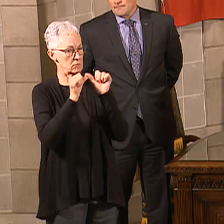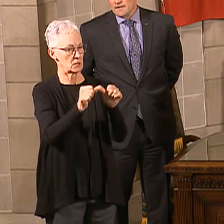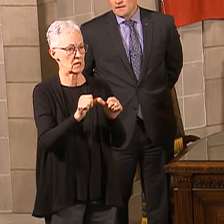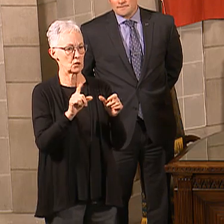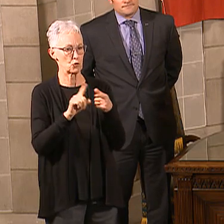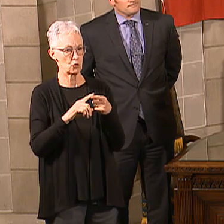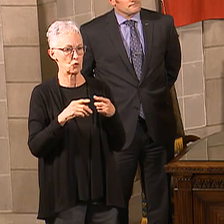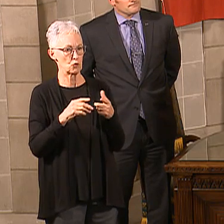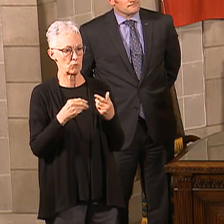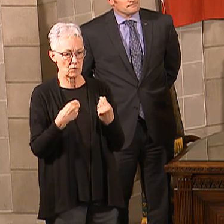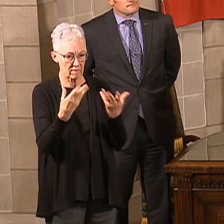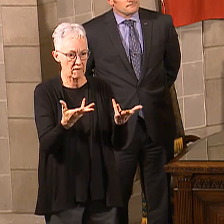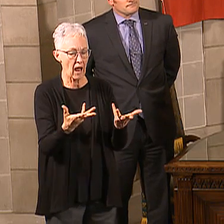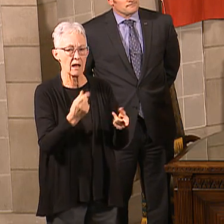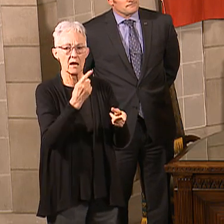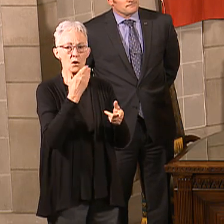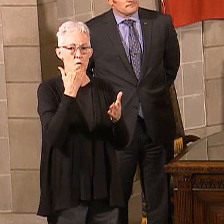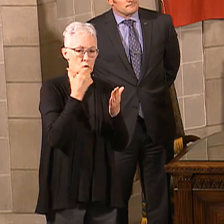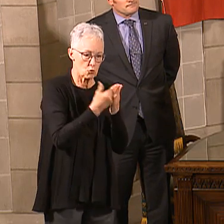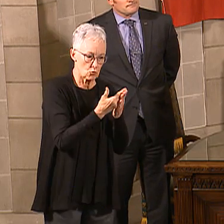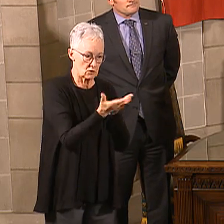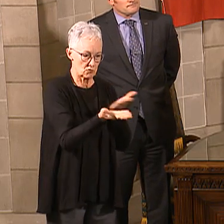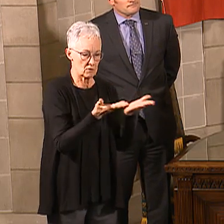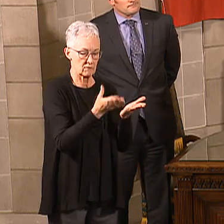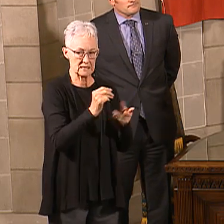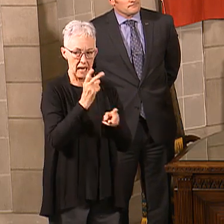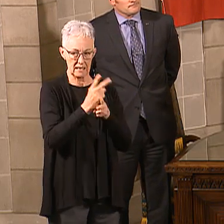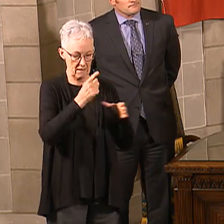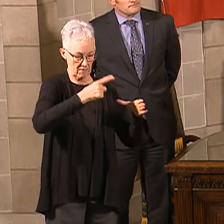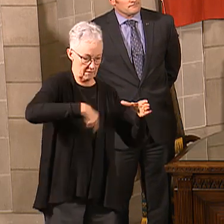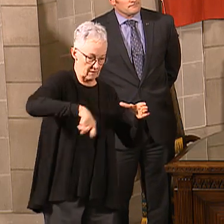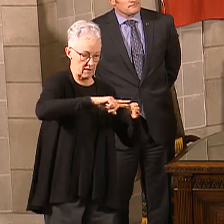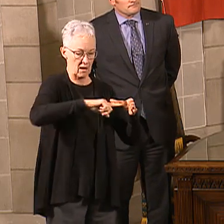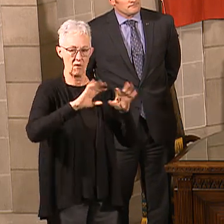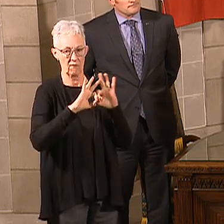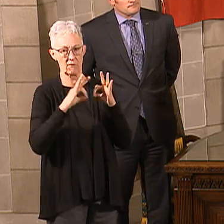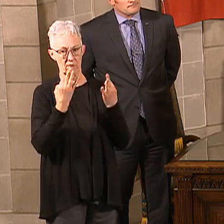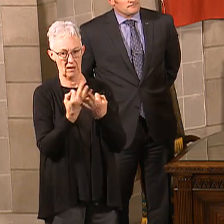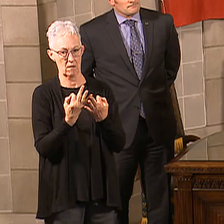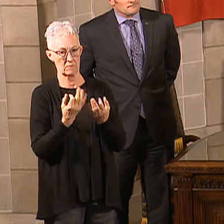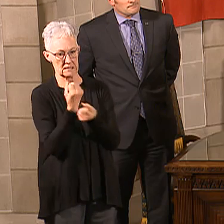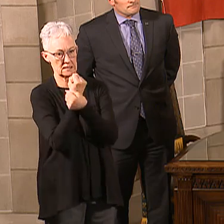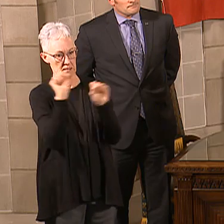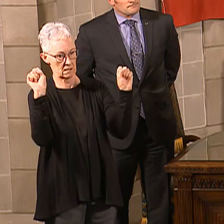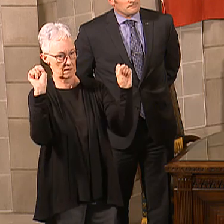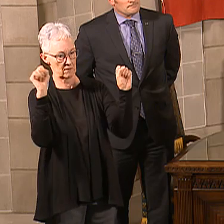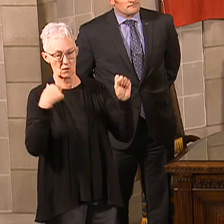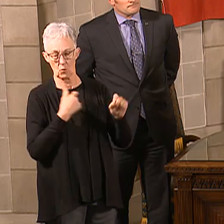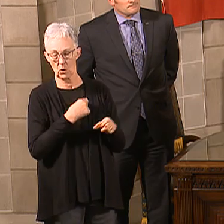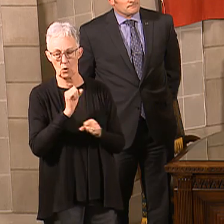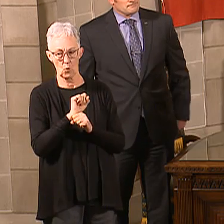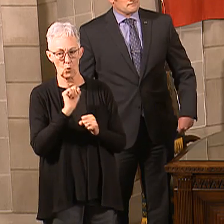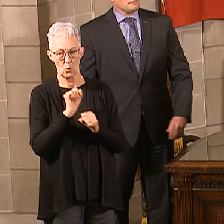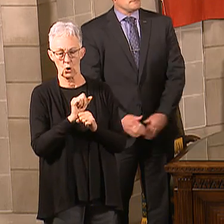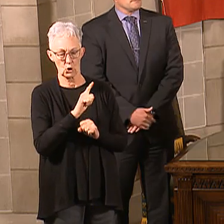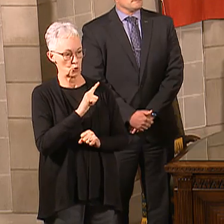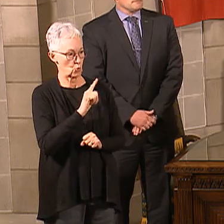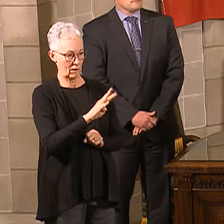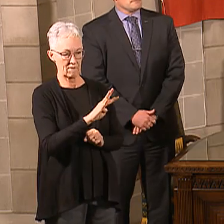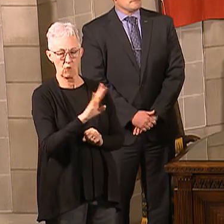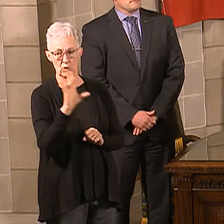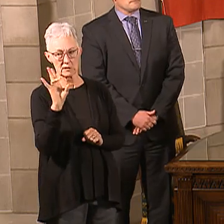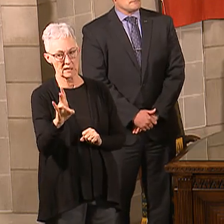keep their people healthy and safe. We have a fantastic team here at the state of Nebraska that are working round the clock to be able to address this issue,